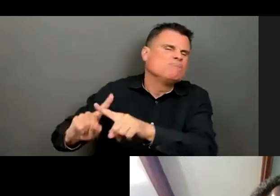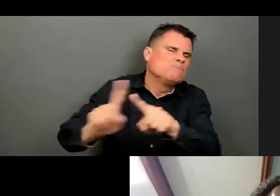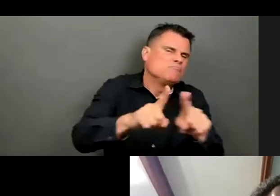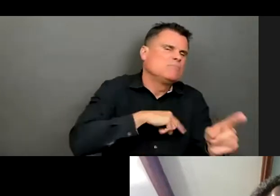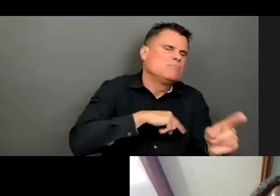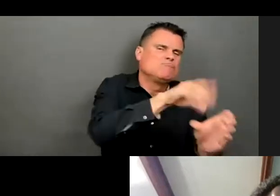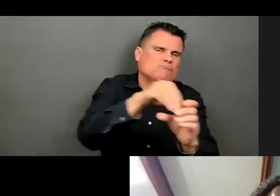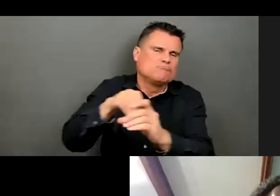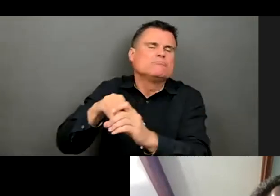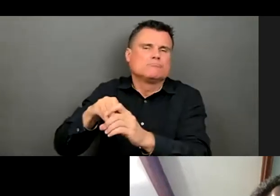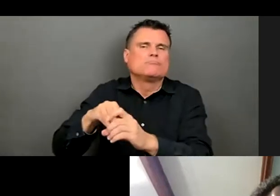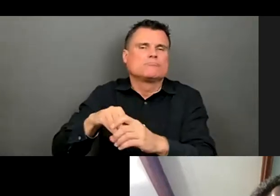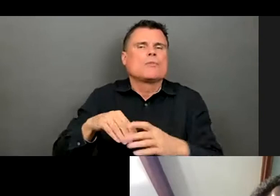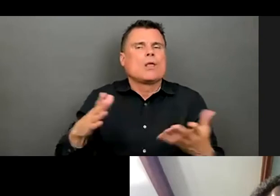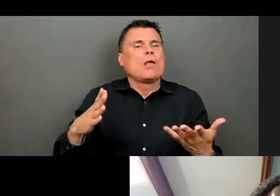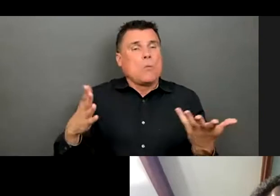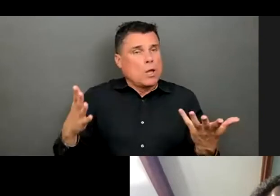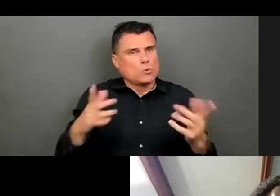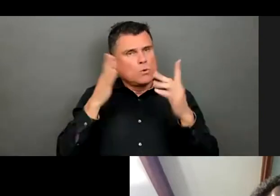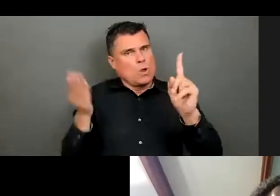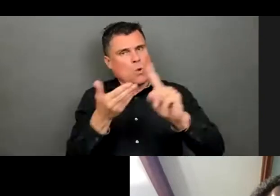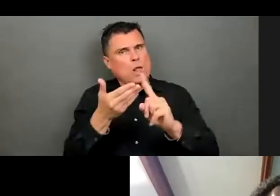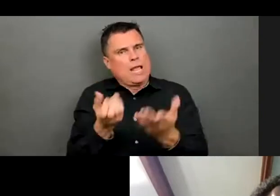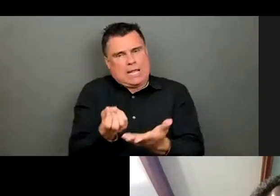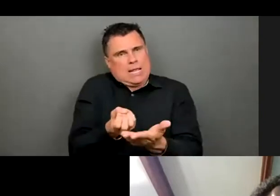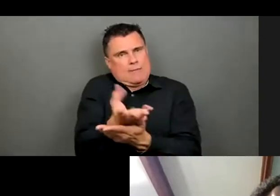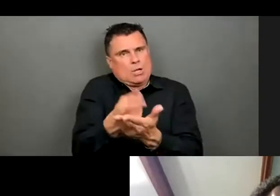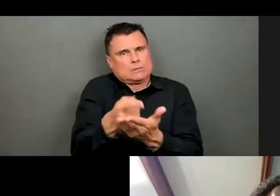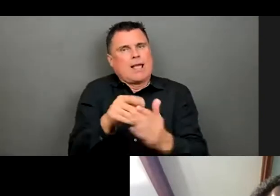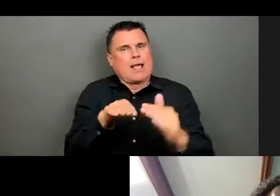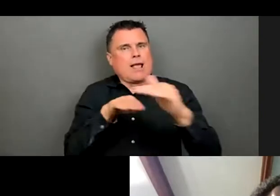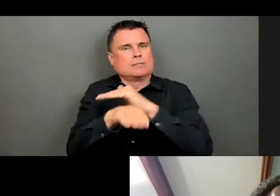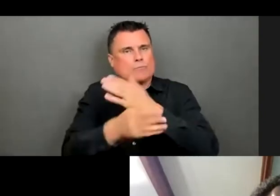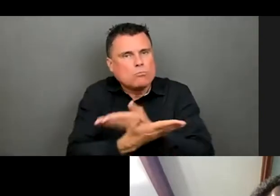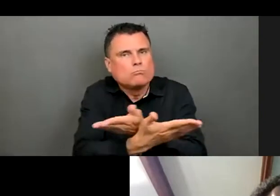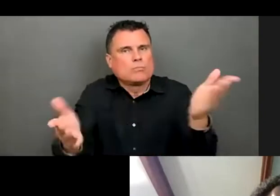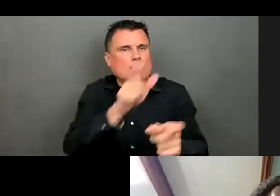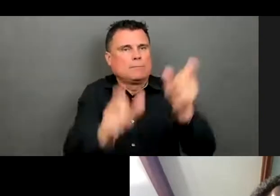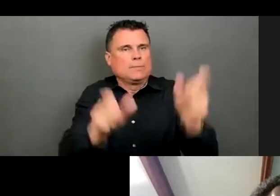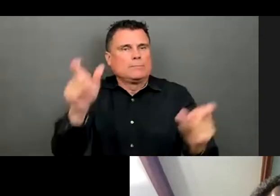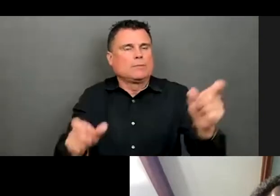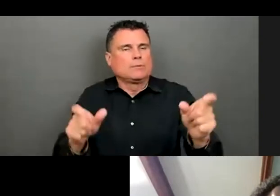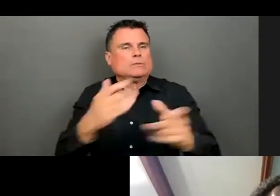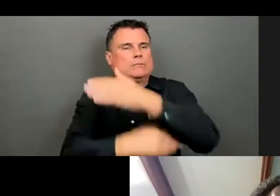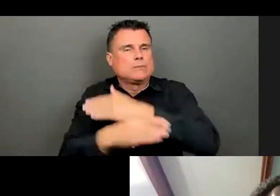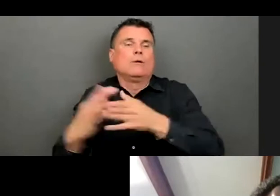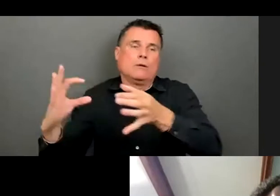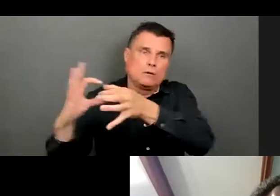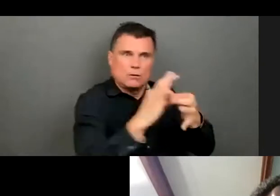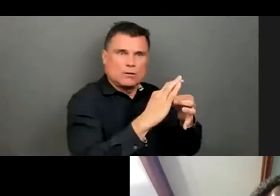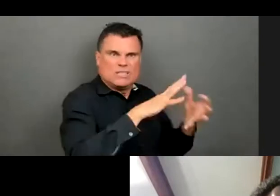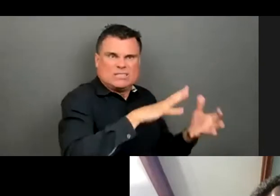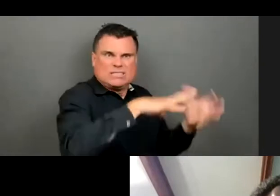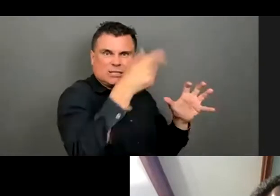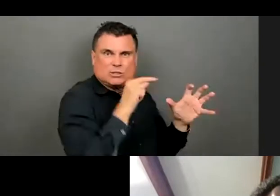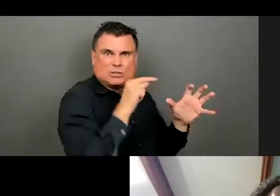accessible information for persons with disabilities in terms of disaster. We are creating lots of accessible reading materials such as